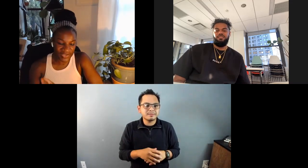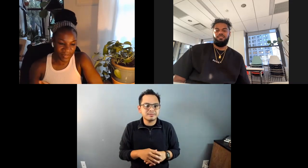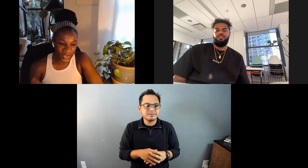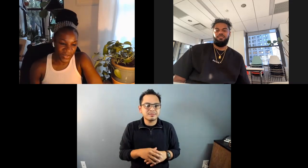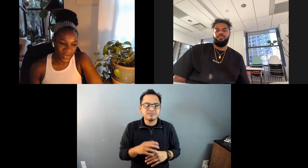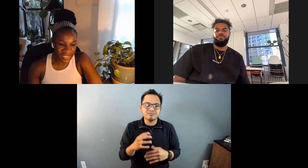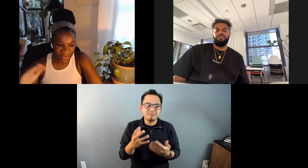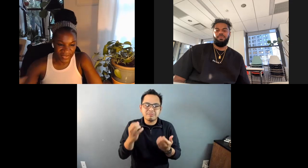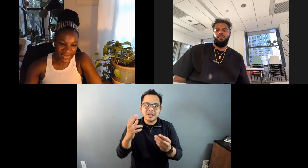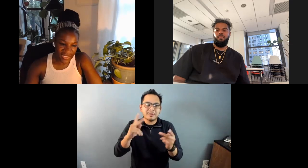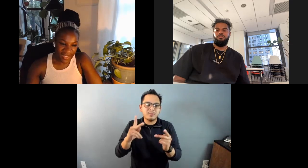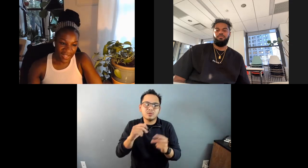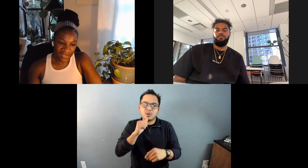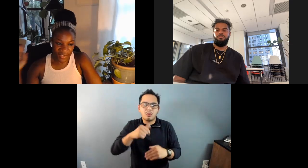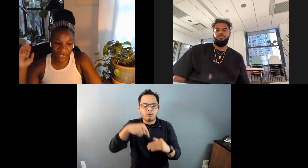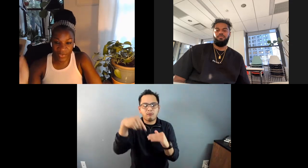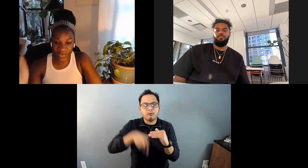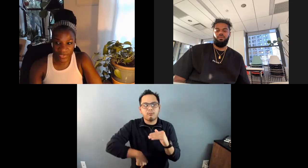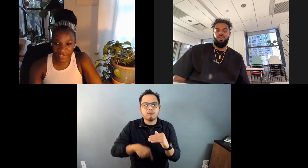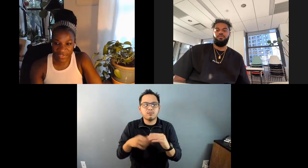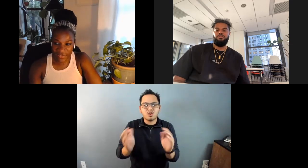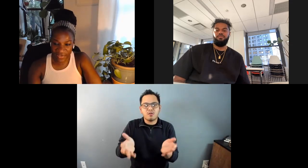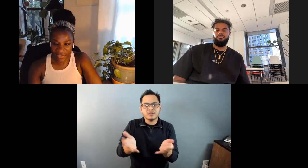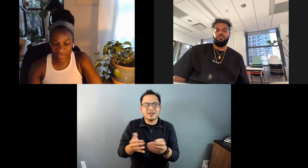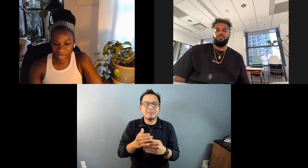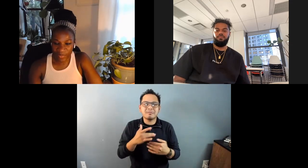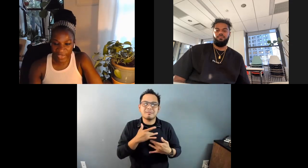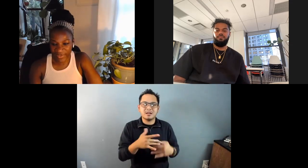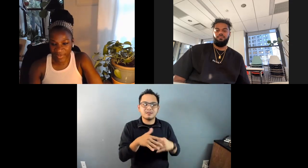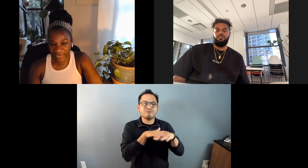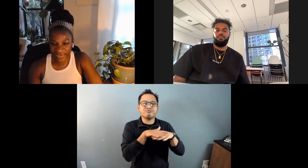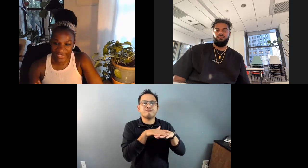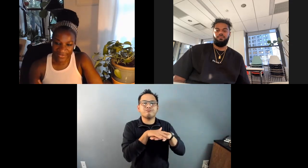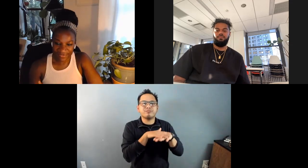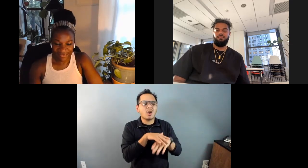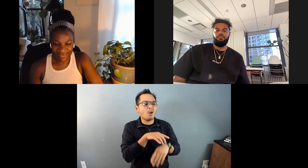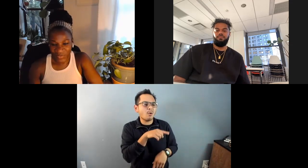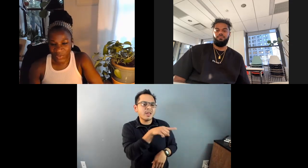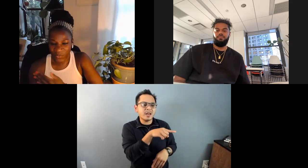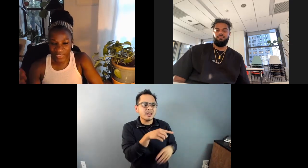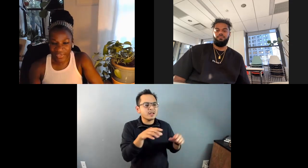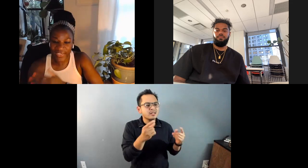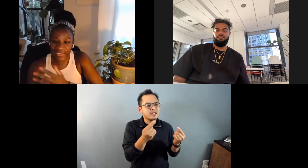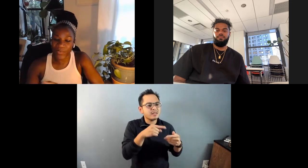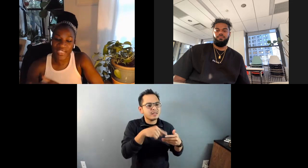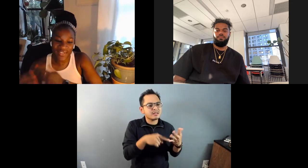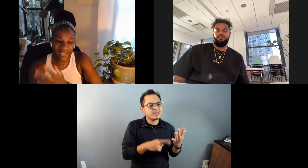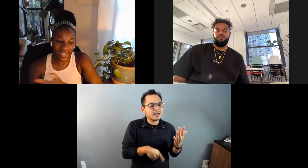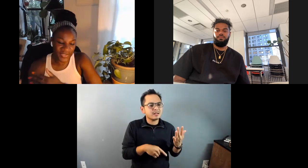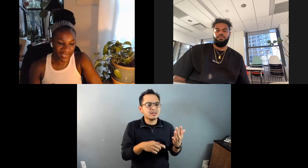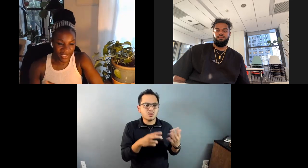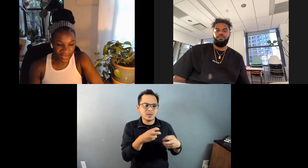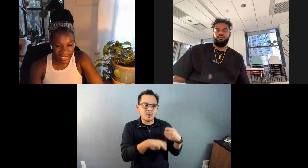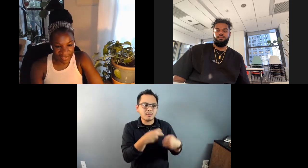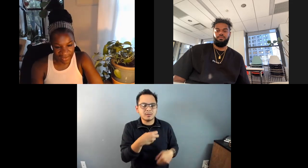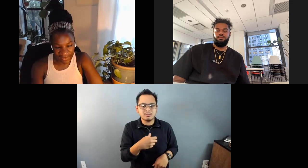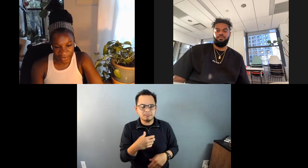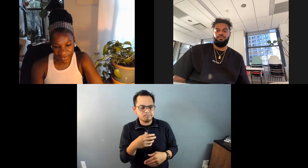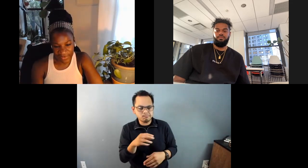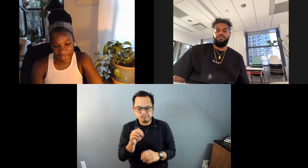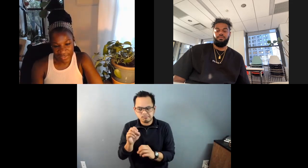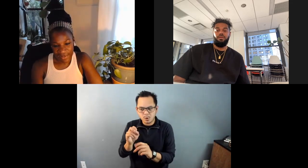I think my goal is always going to be to have whatever voice I can for the unspoken and the unheard. And I